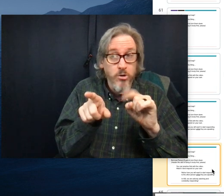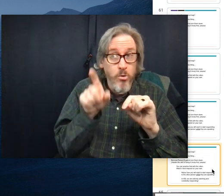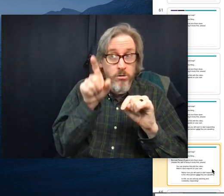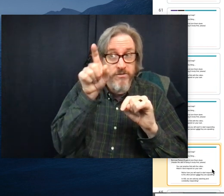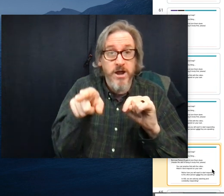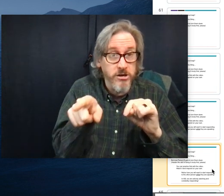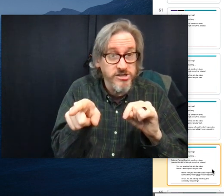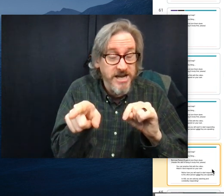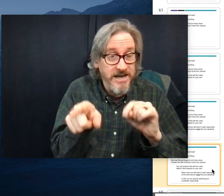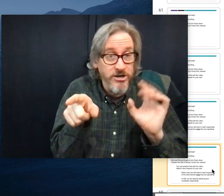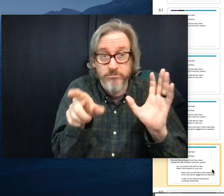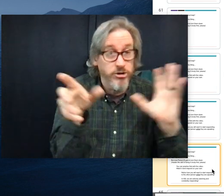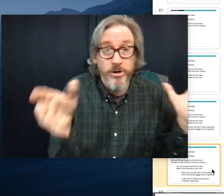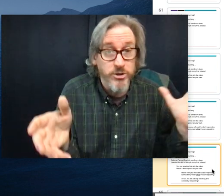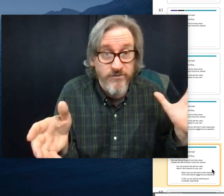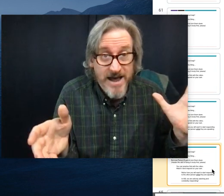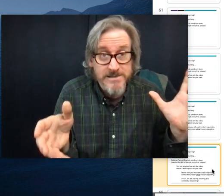it.